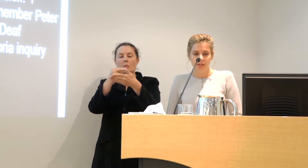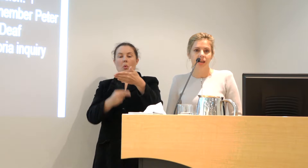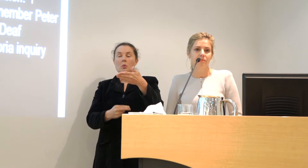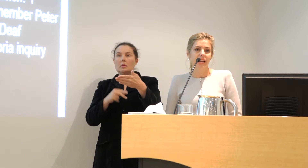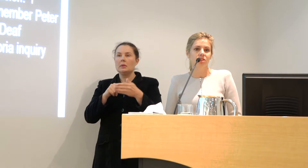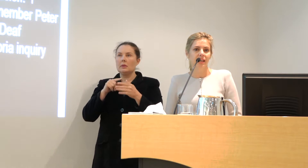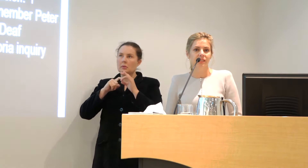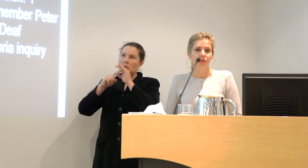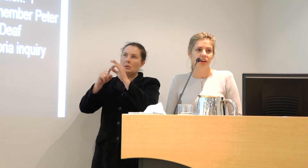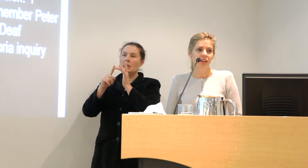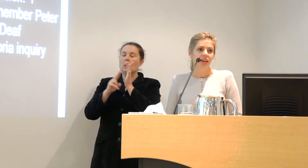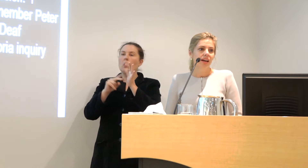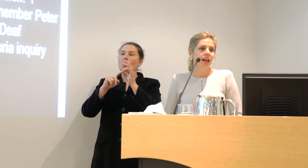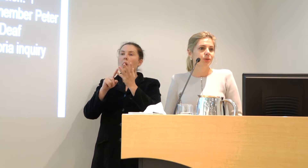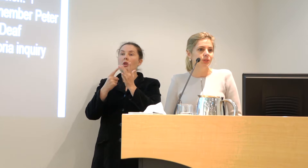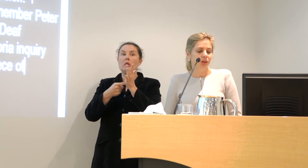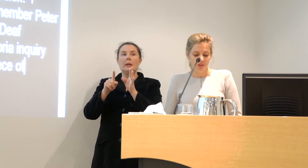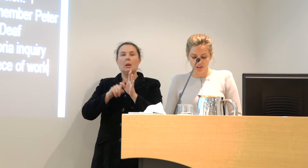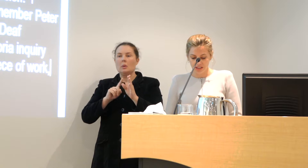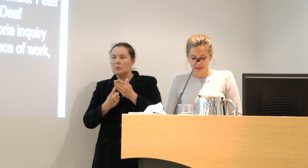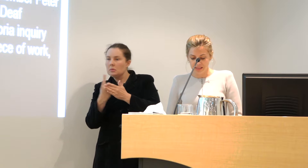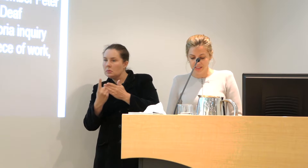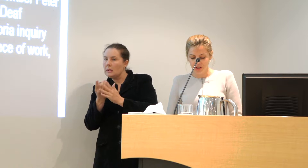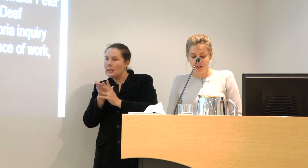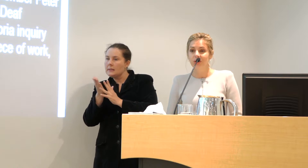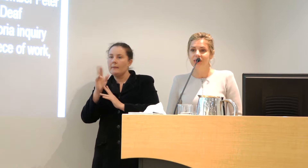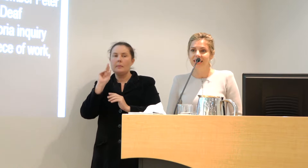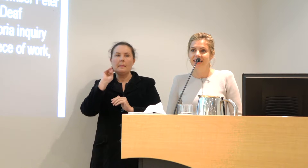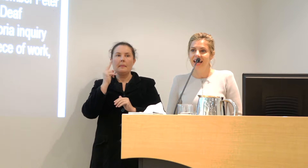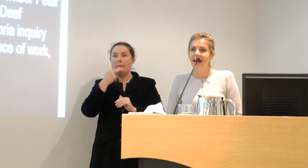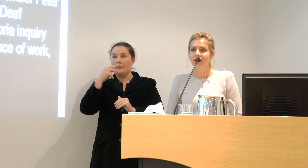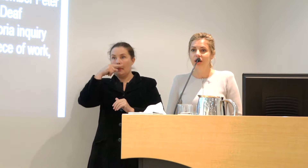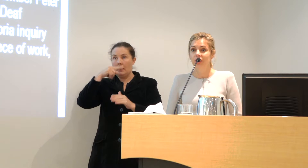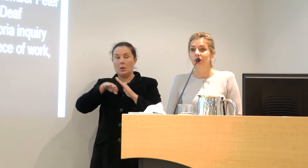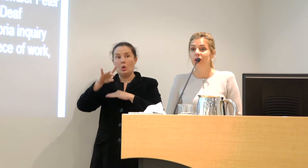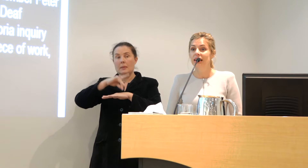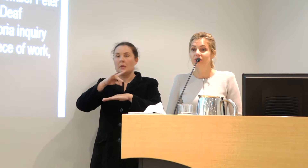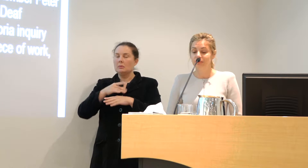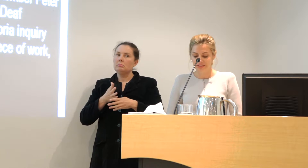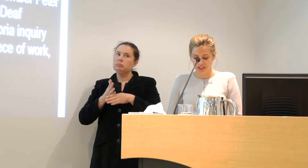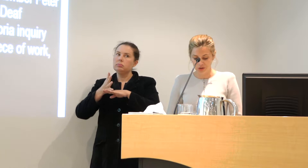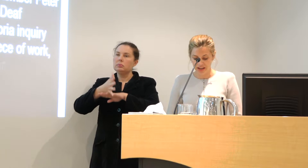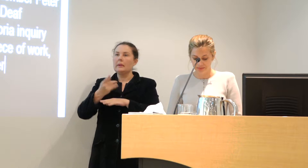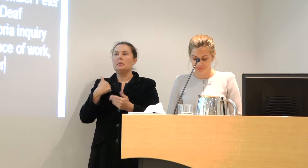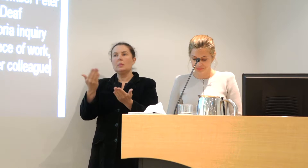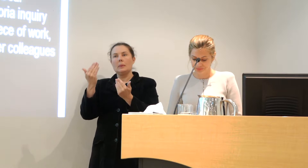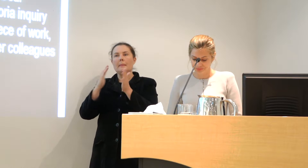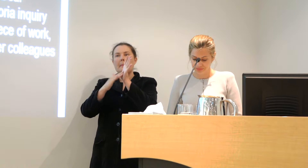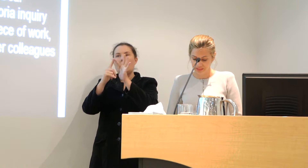hospitals was a major piece of work, and I also congratulate Melissa Coe, who's here today, and her colleagues from Deaf